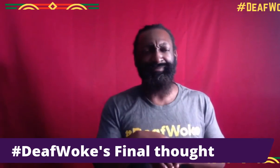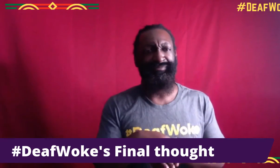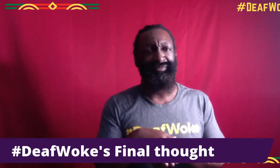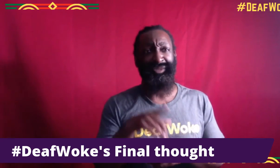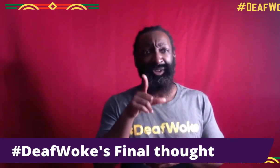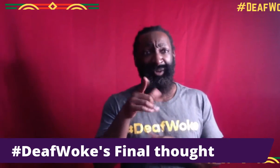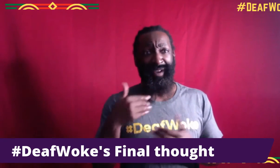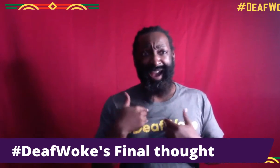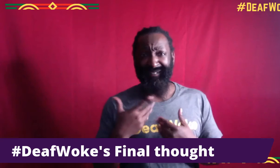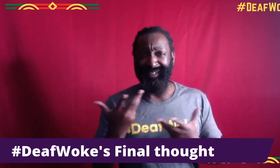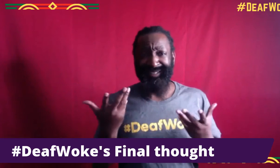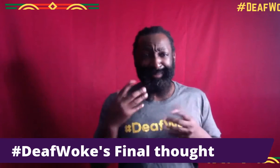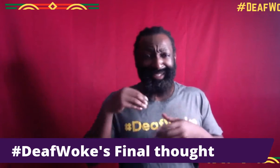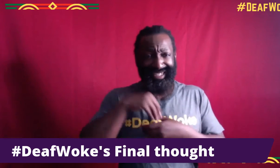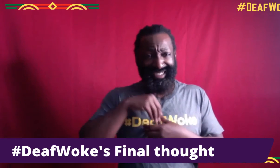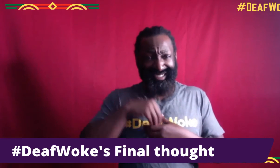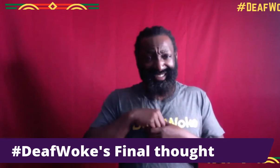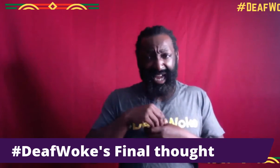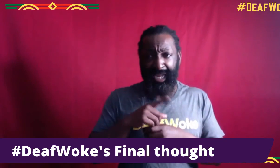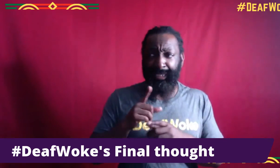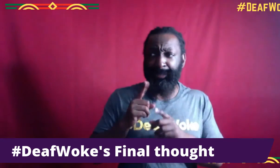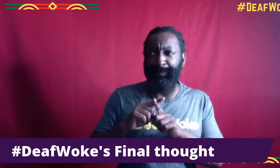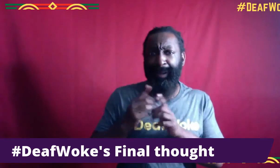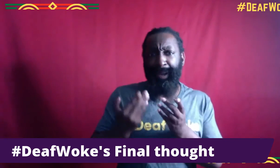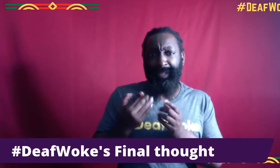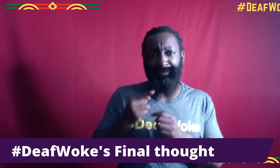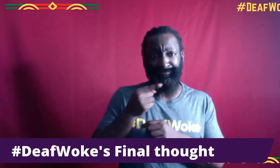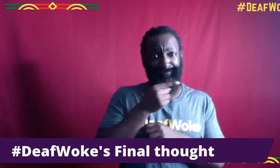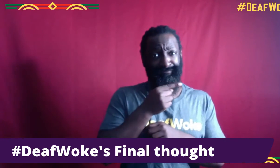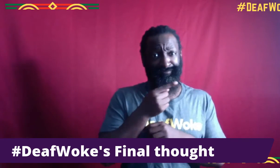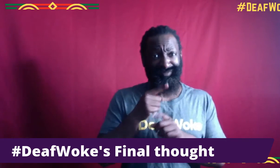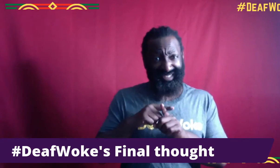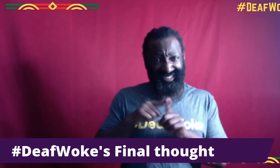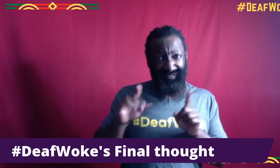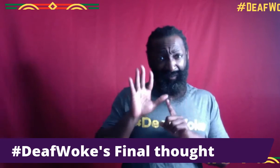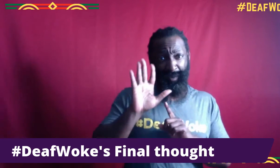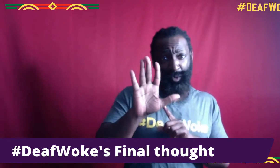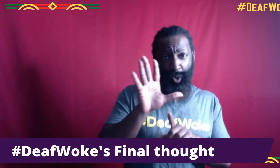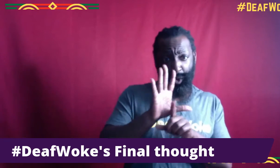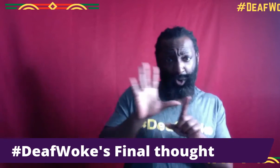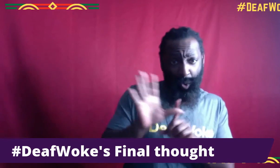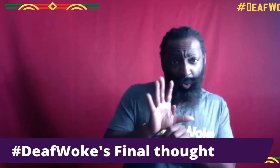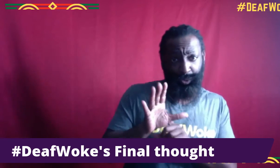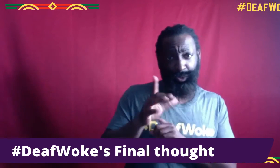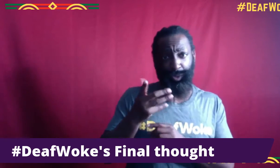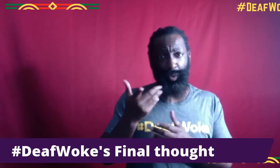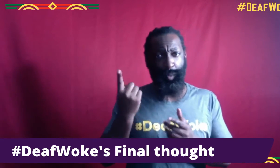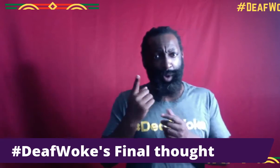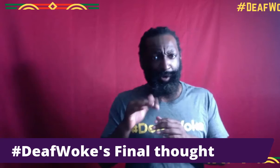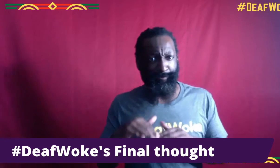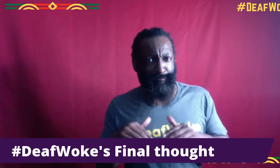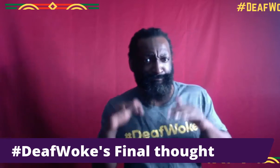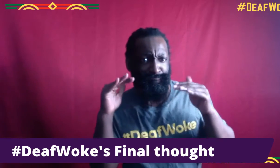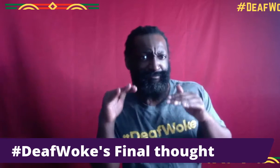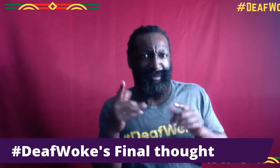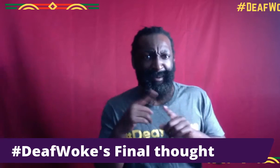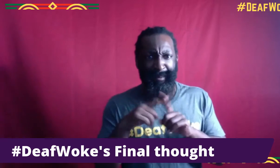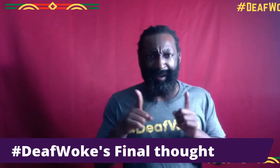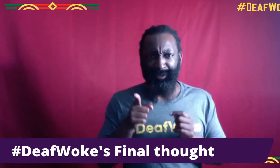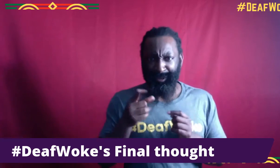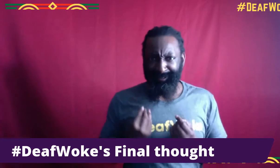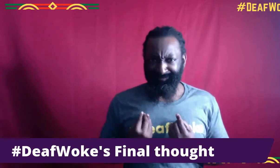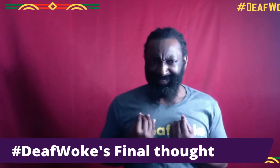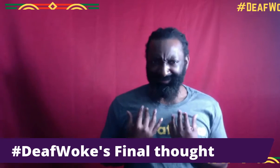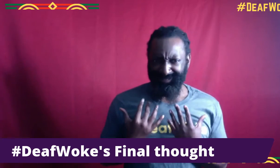me. You know, you have something inside that might be something that